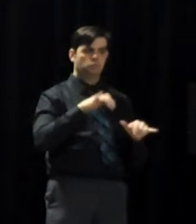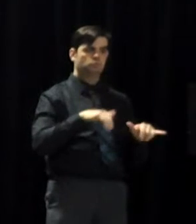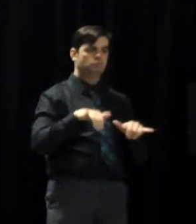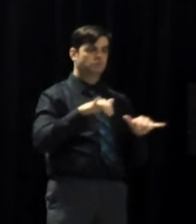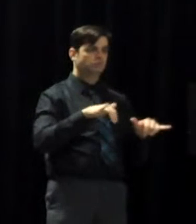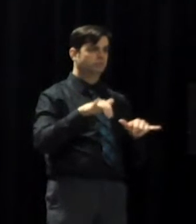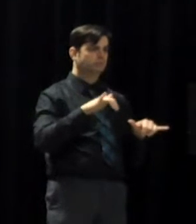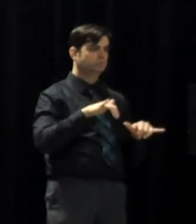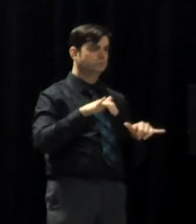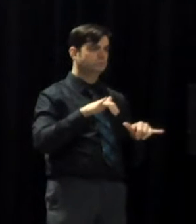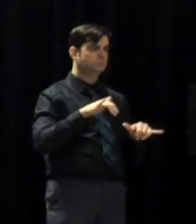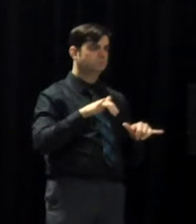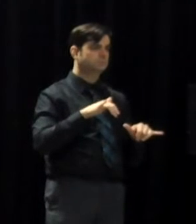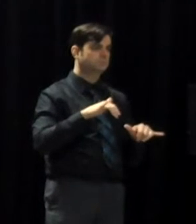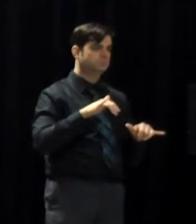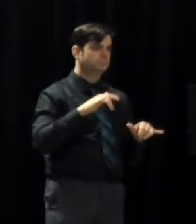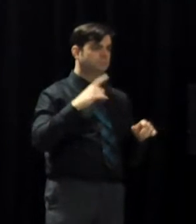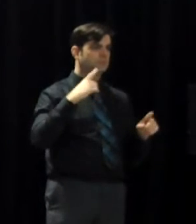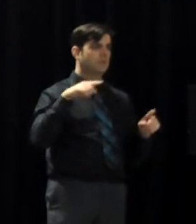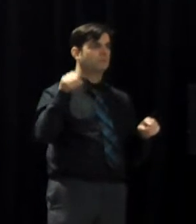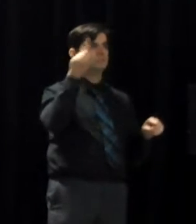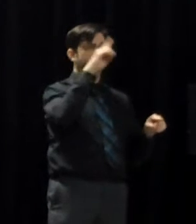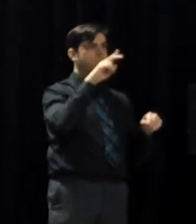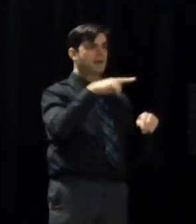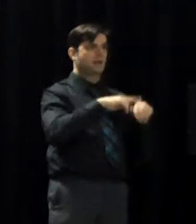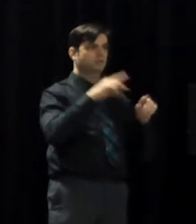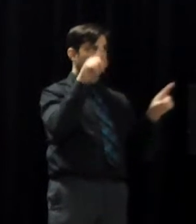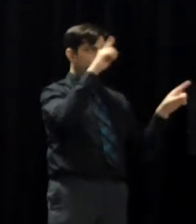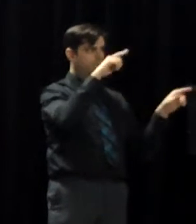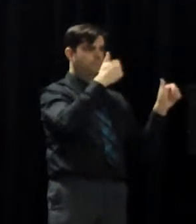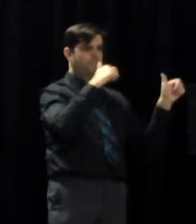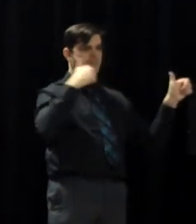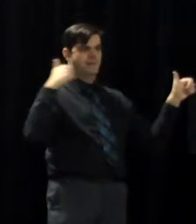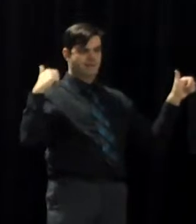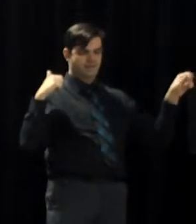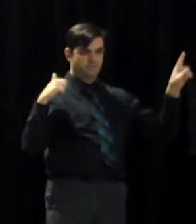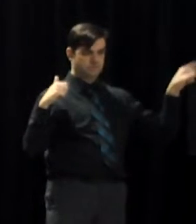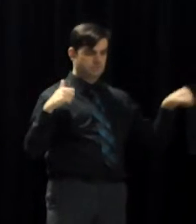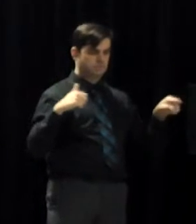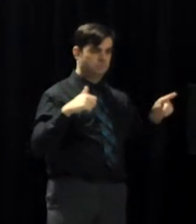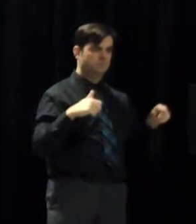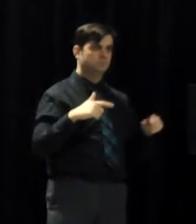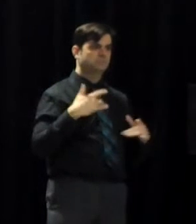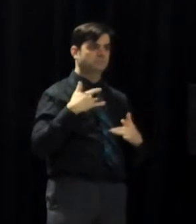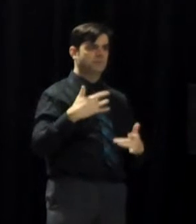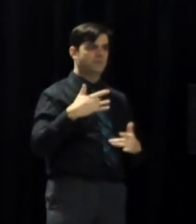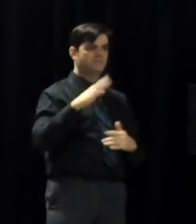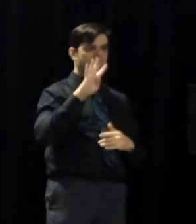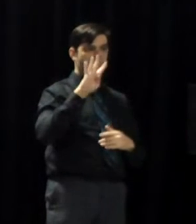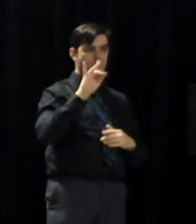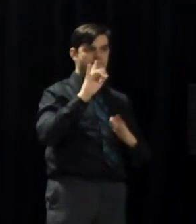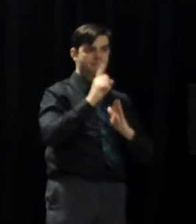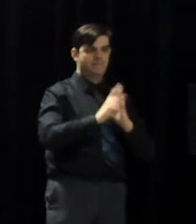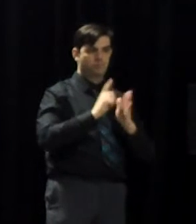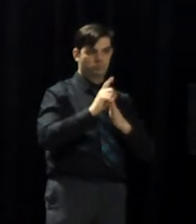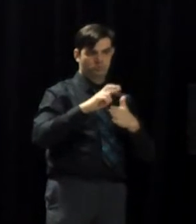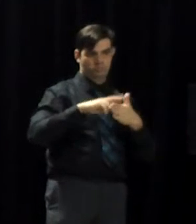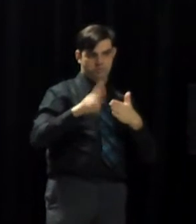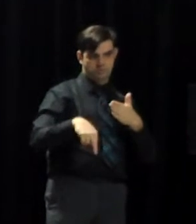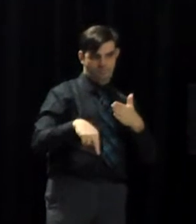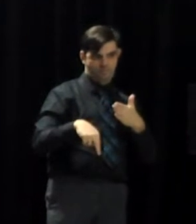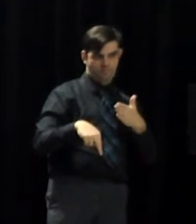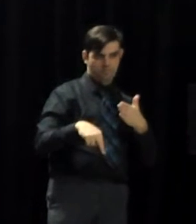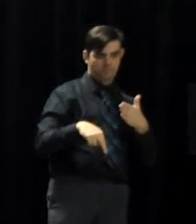backed up a little bit. So if you get, again, your standard 48-hour turns, and then you get a slog of ones